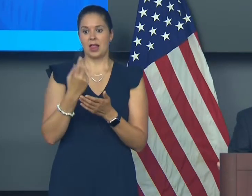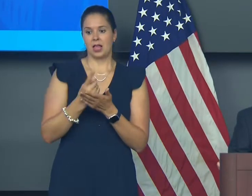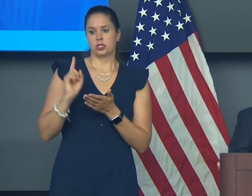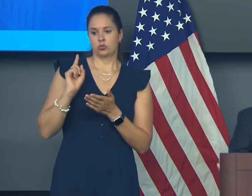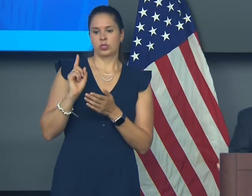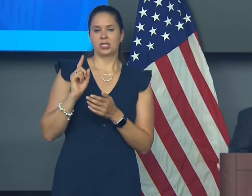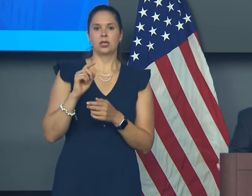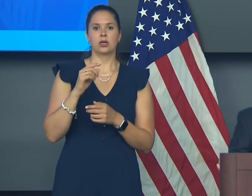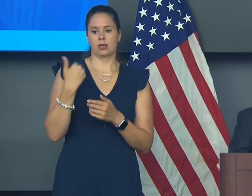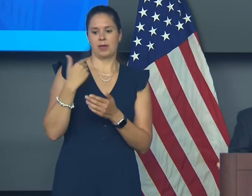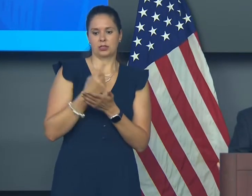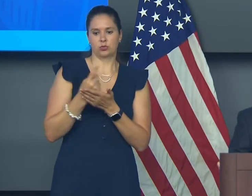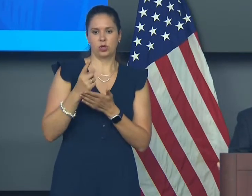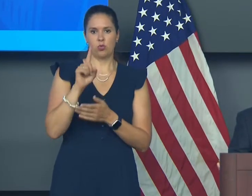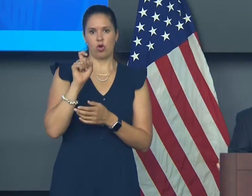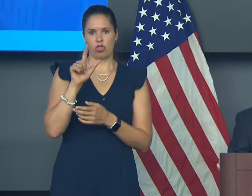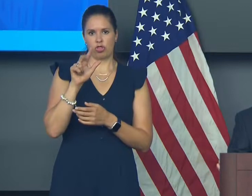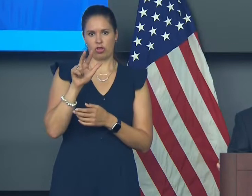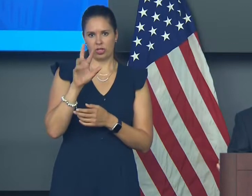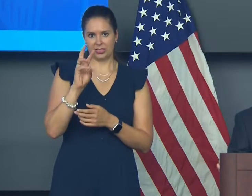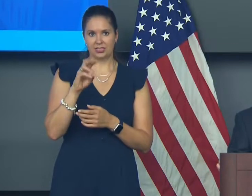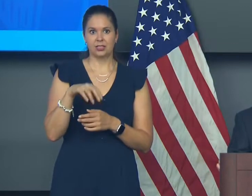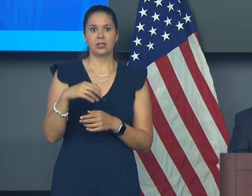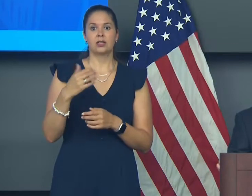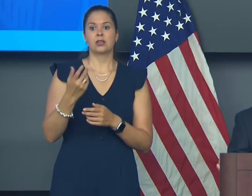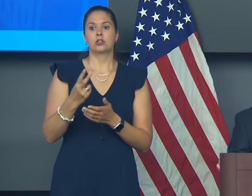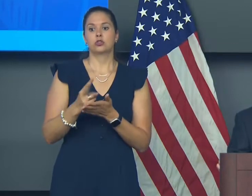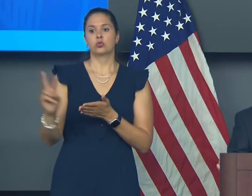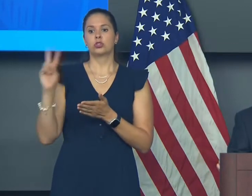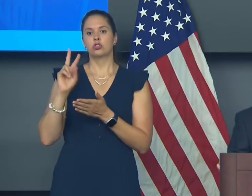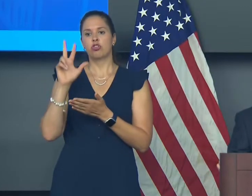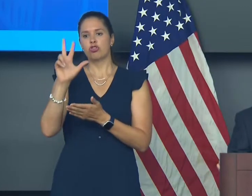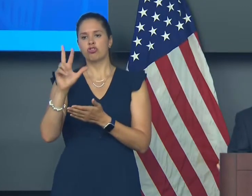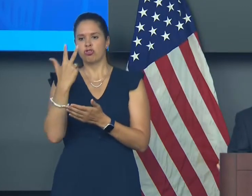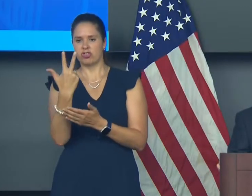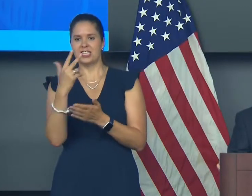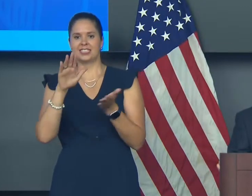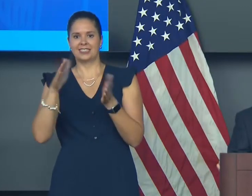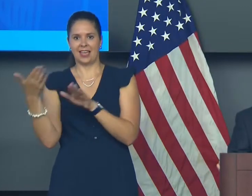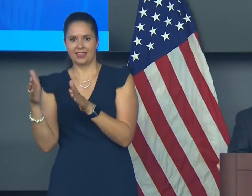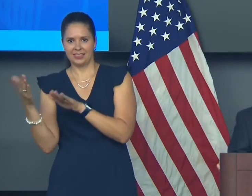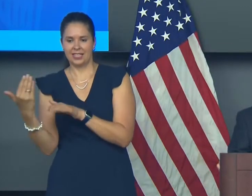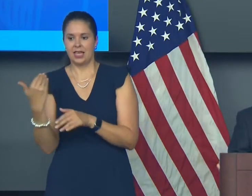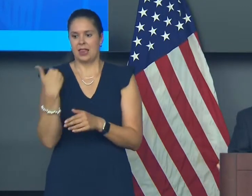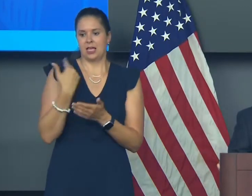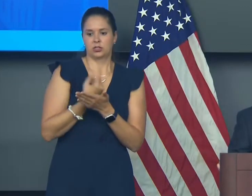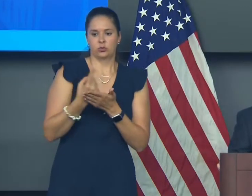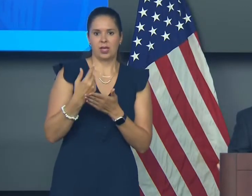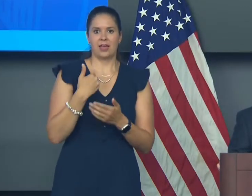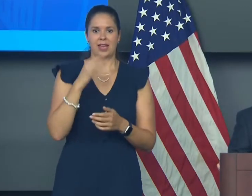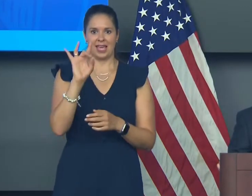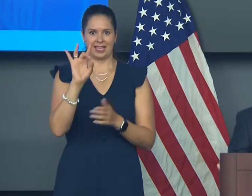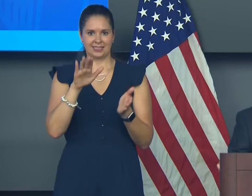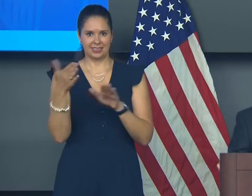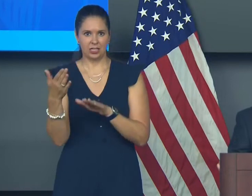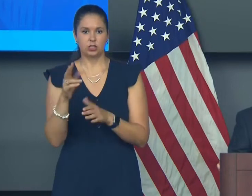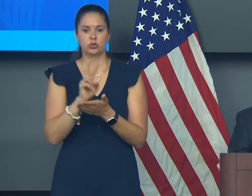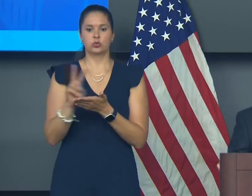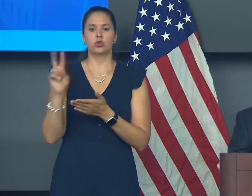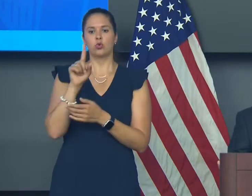136. 2 weeks ago, we had 3 deaths amongst nursing home residents. This past week, we had 8 deaths. 2 weeks ago, we had